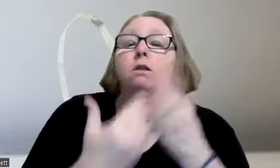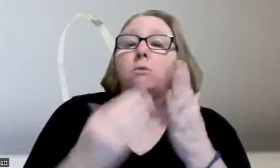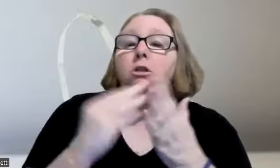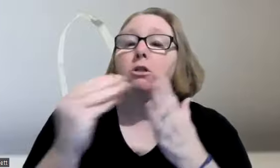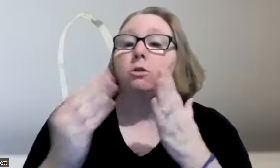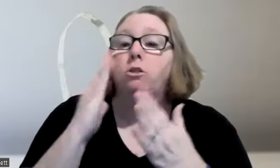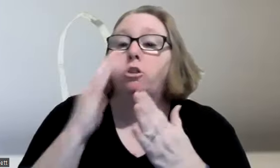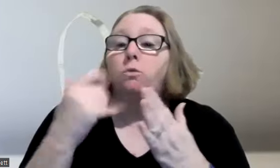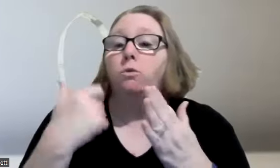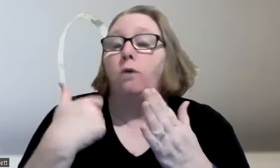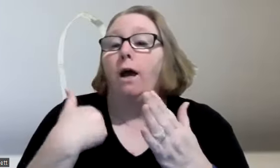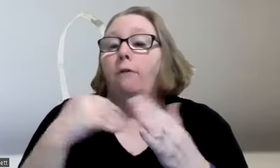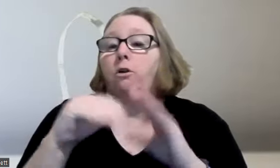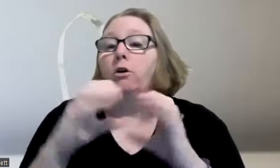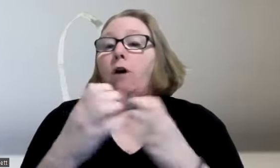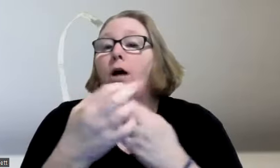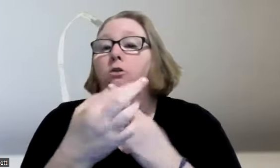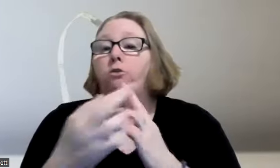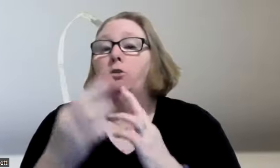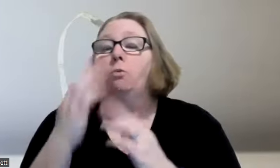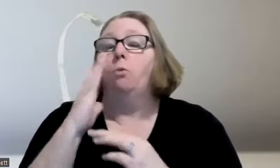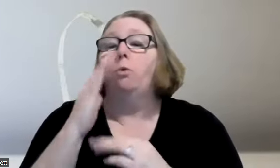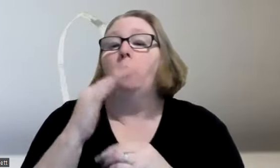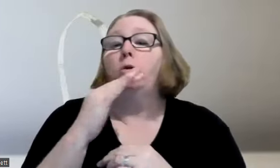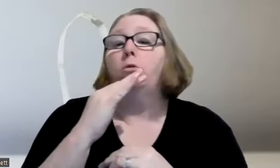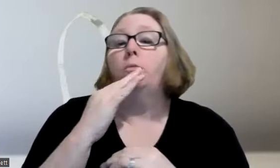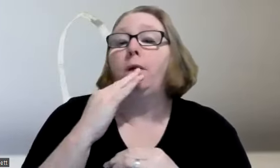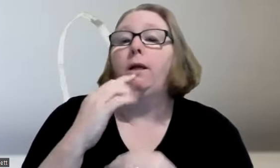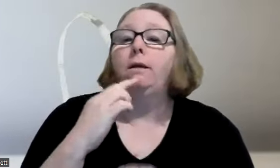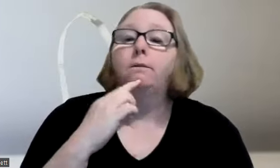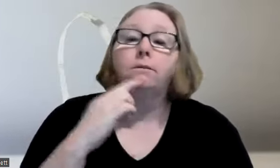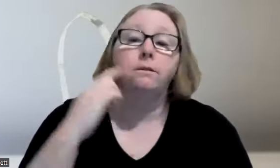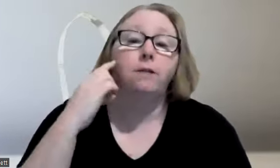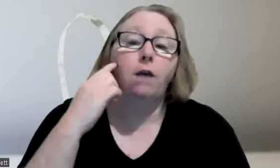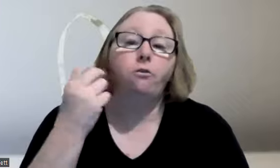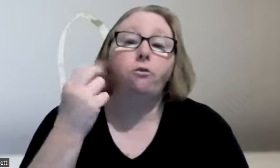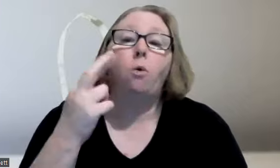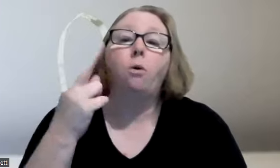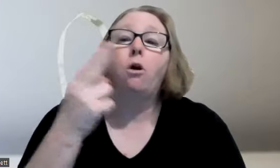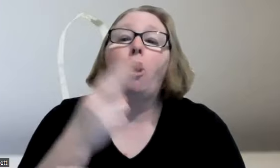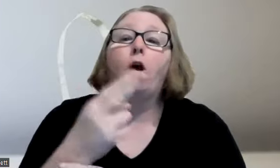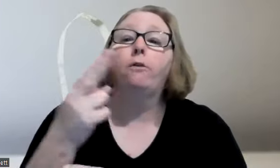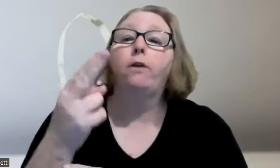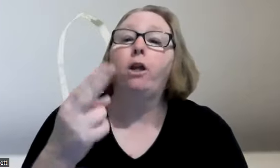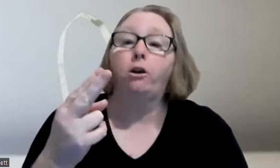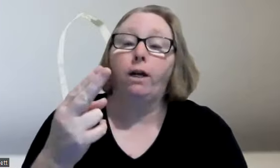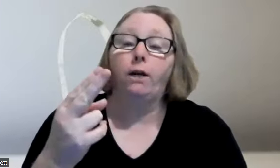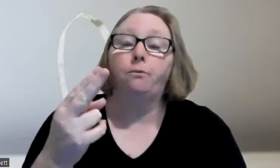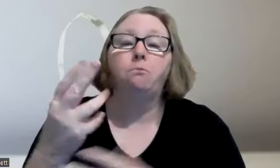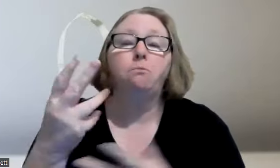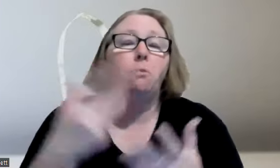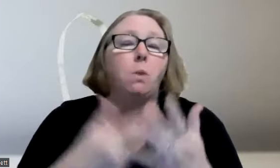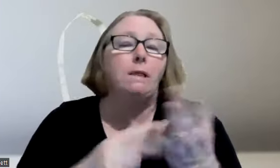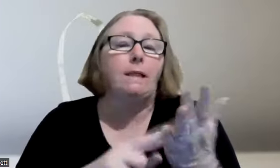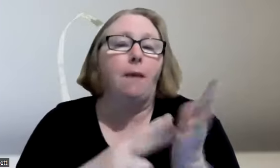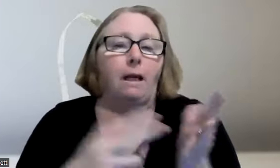Some of the students you will have in your classroom will be deaf or hard of hearing. What does that